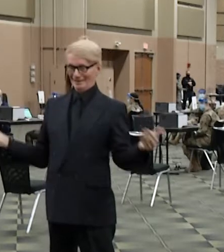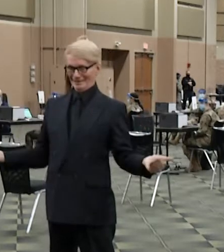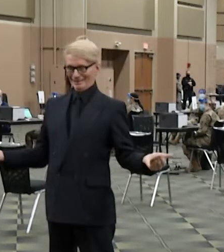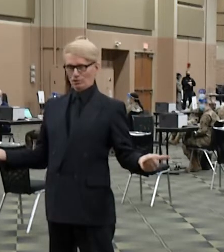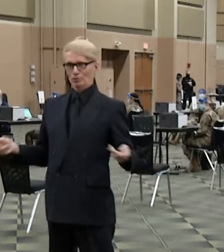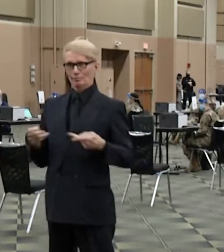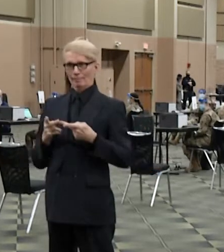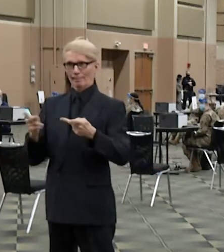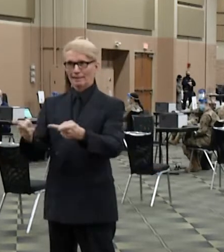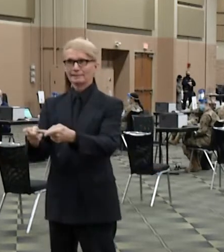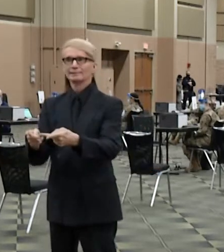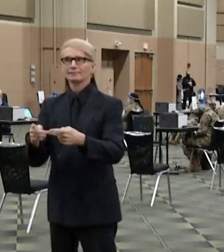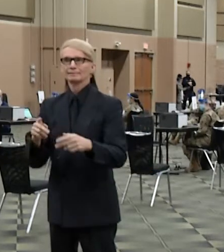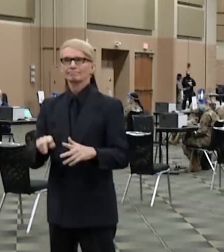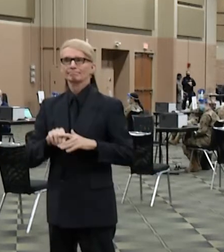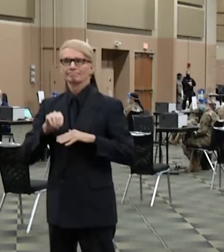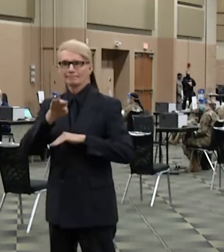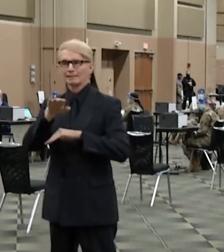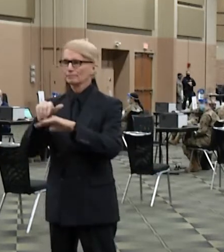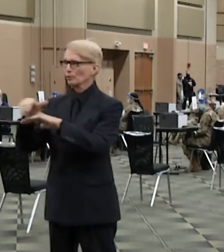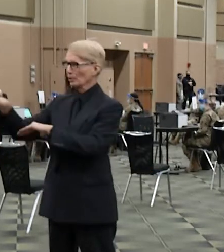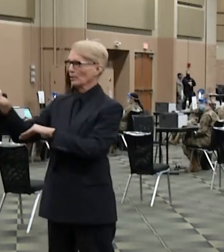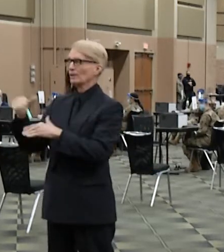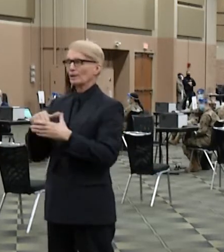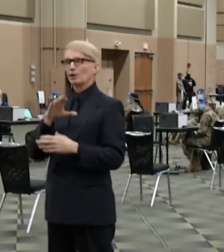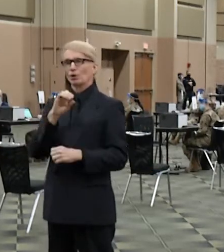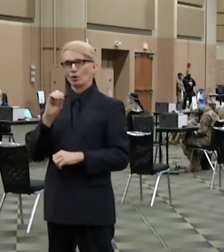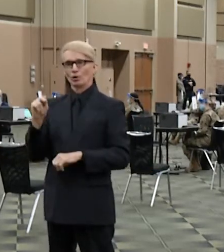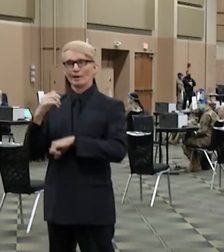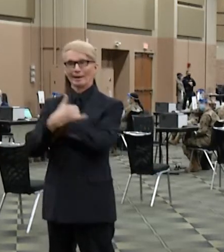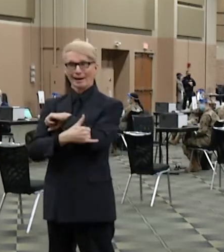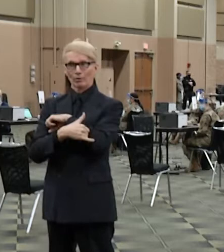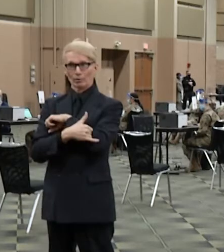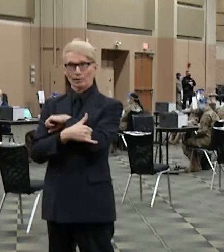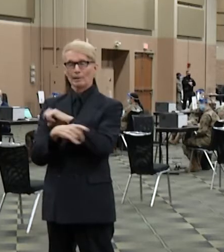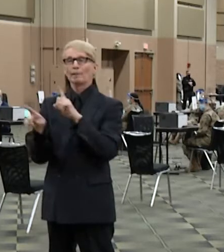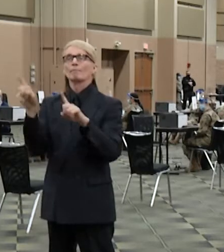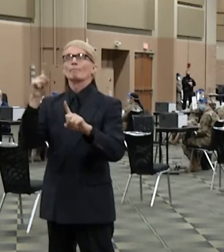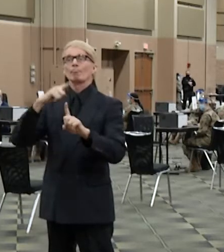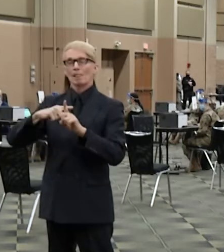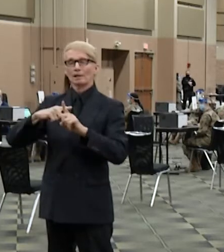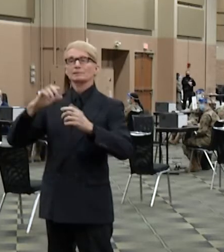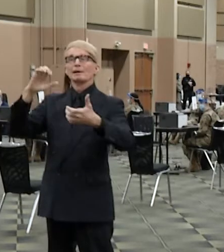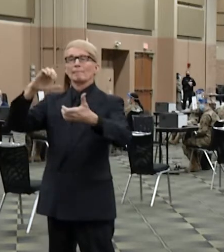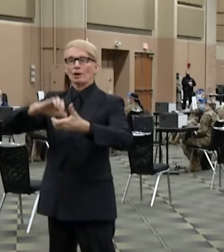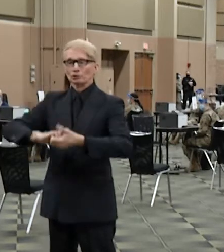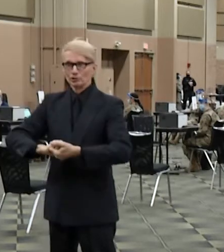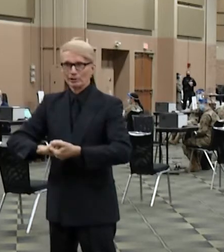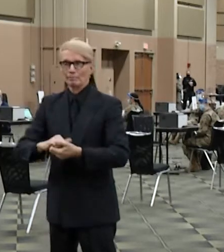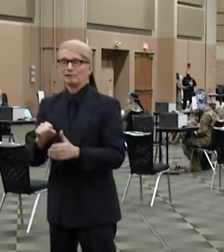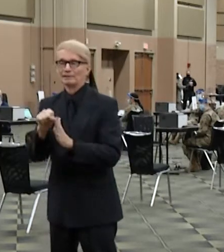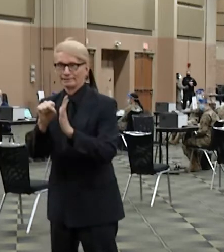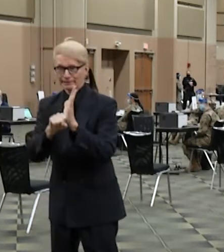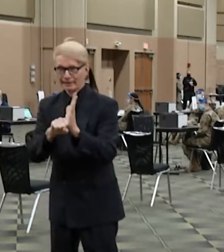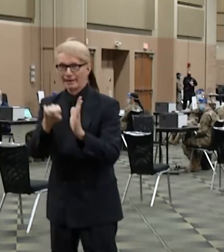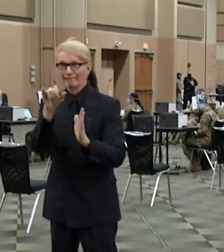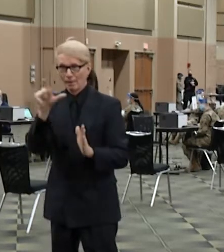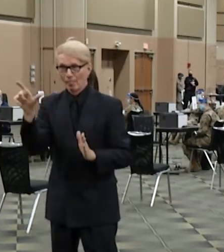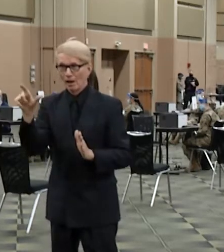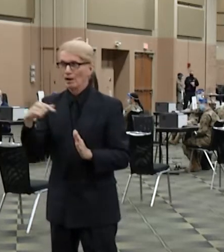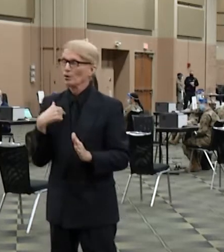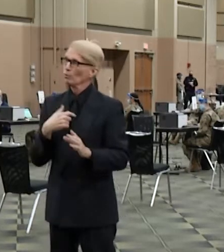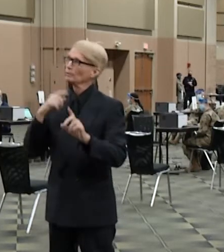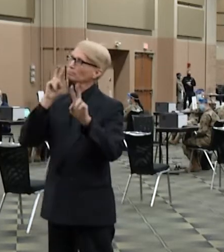vaccine continues to be distributed in Cook County. In partnership with the state of Illinois, we stand ready to contribute to the Biden